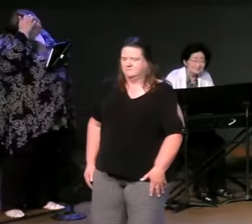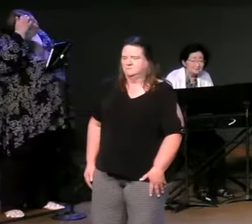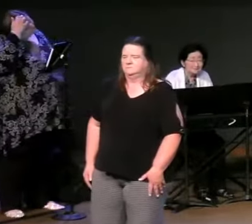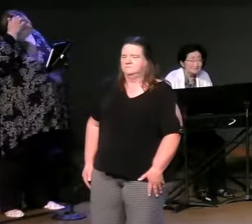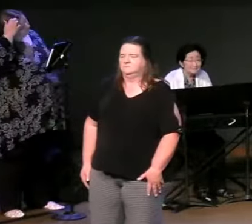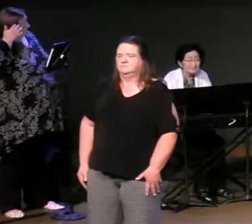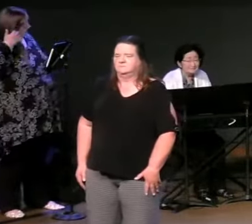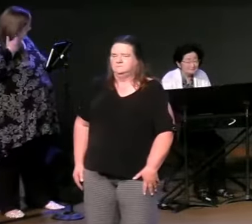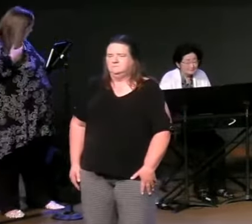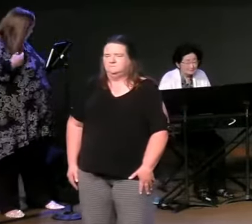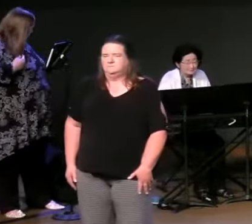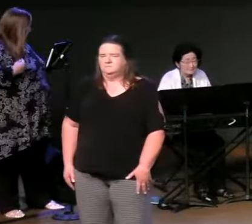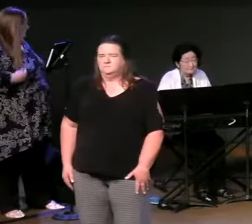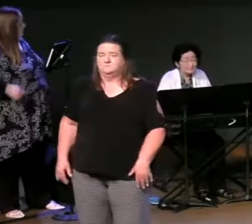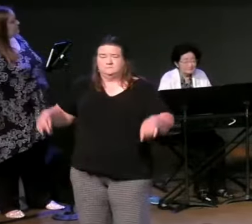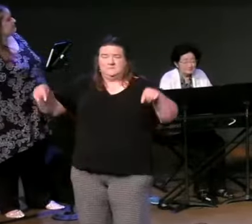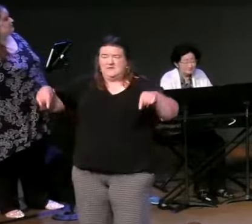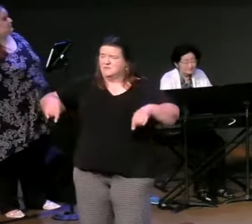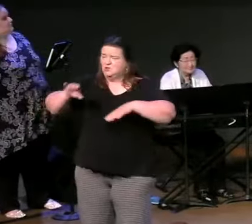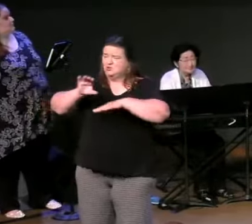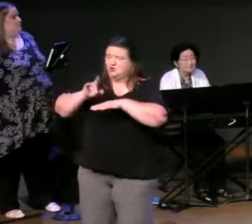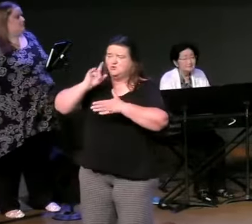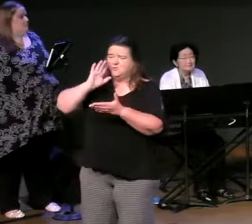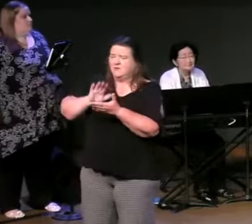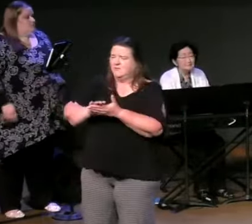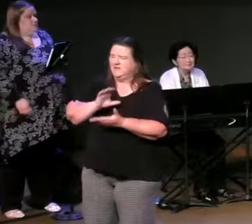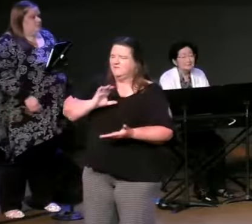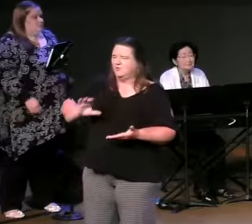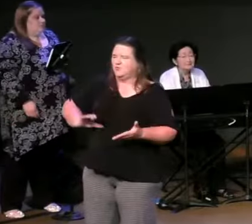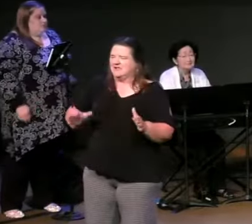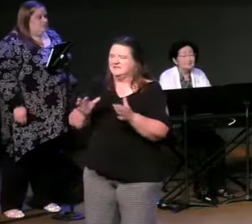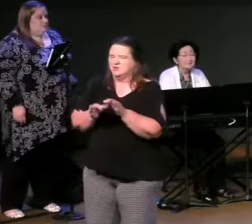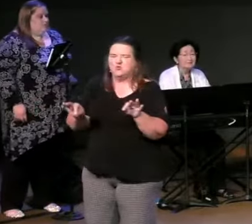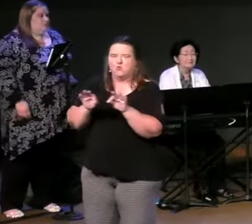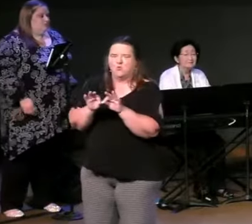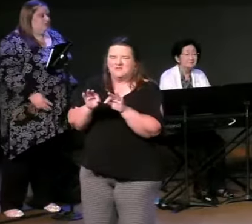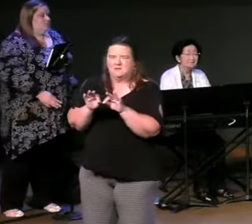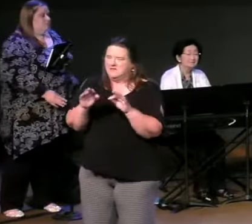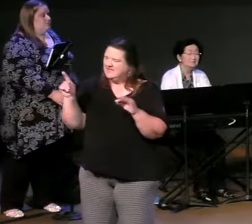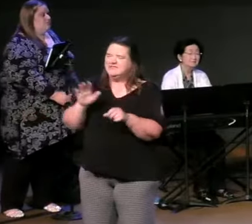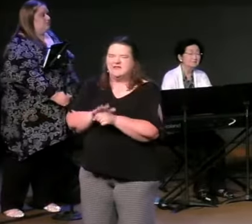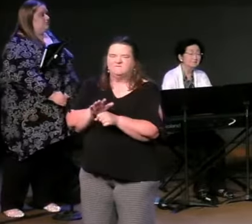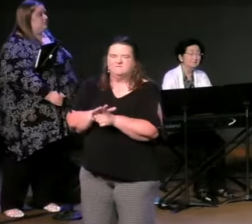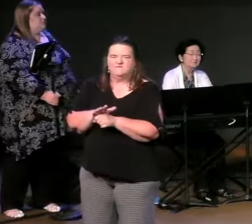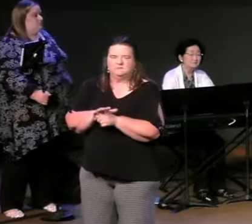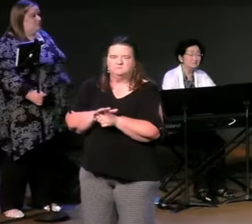We believe in this church that Christ is worth it, that Christ is enough.